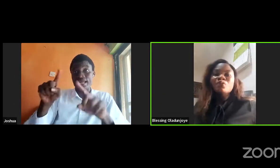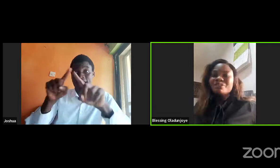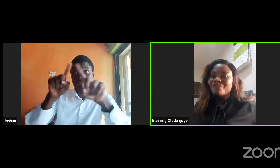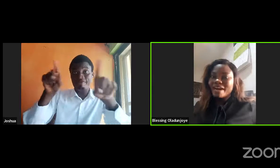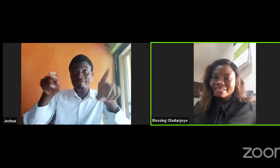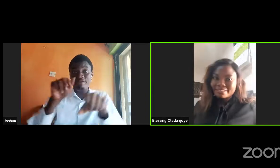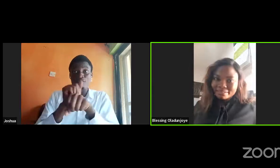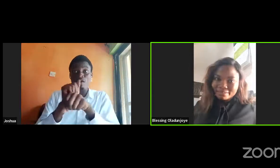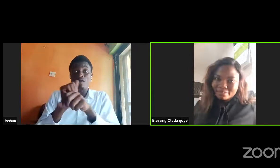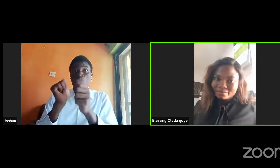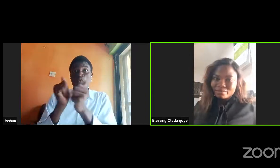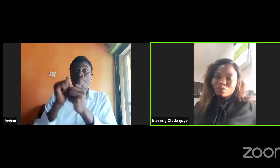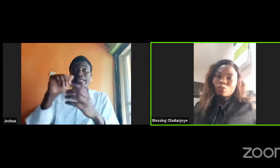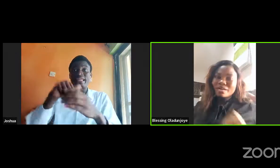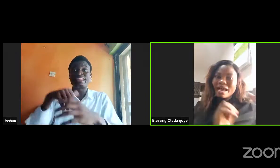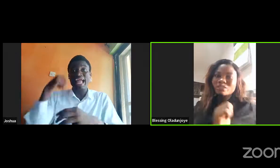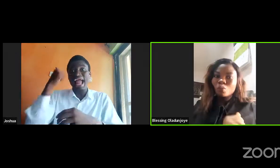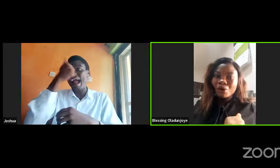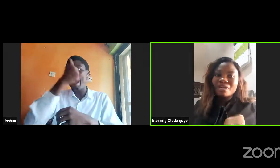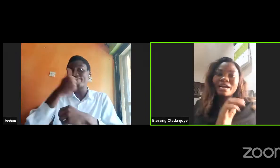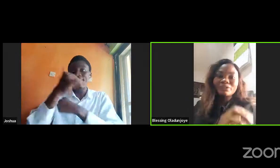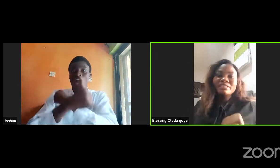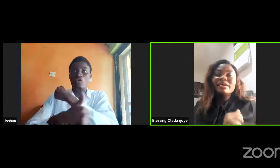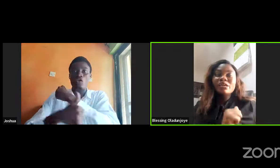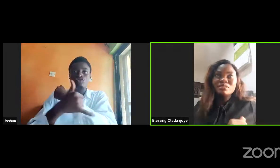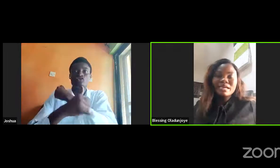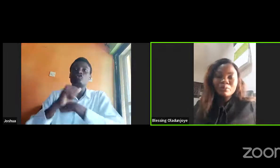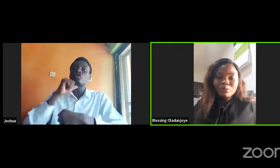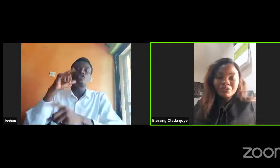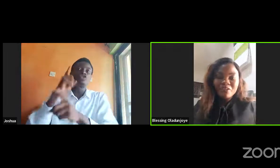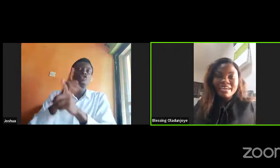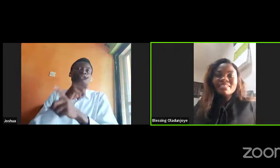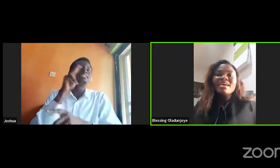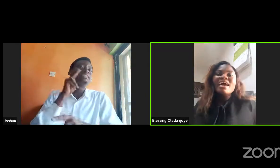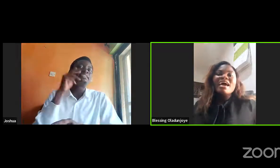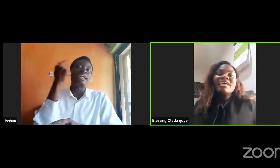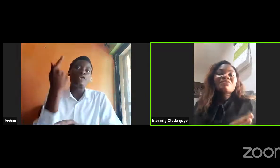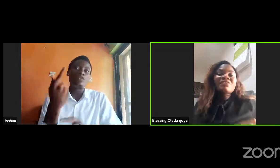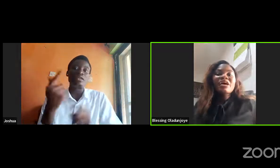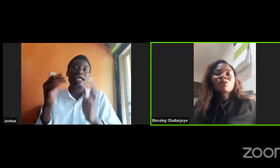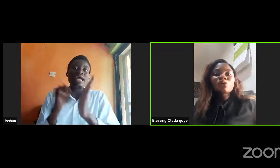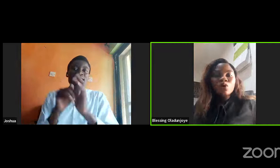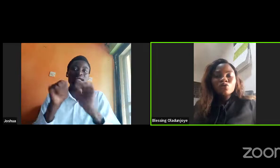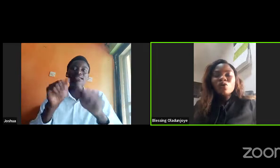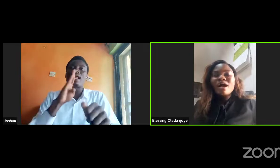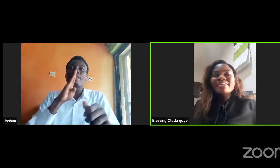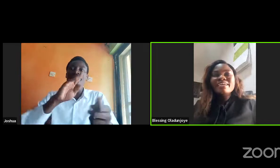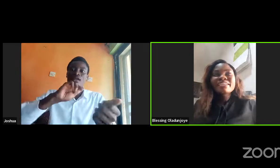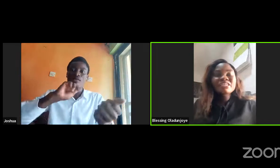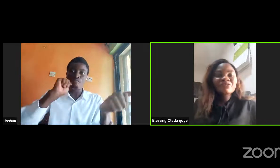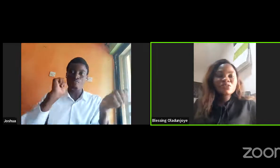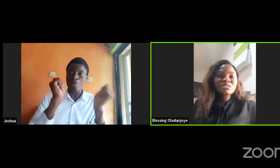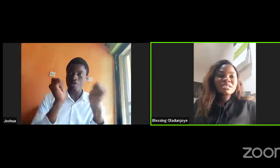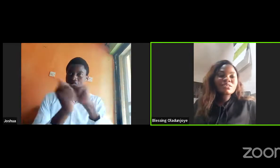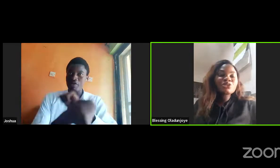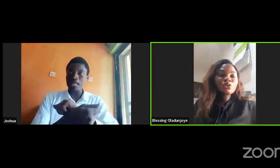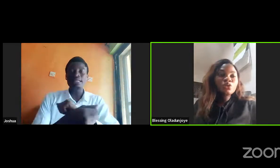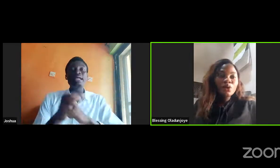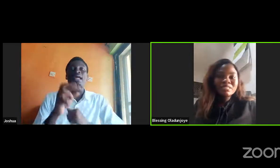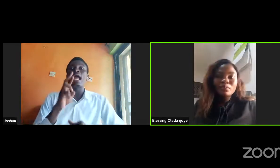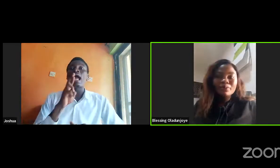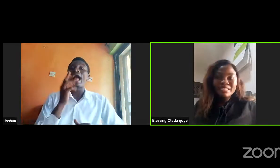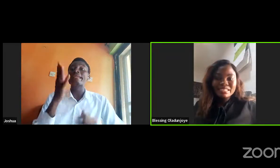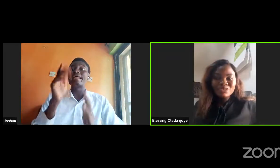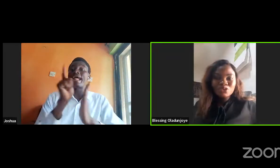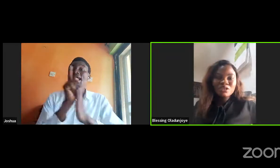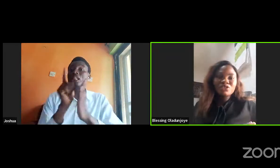can be modified? That's one. Are there laws that can be modified? And if there are no laws, or are there needs for us to set up new